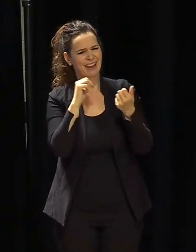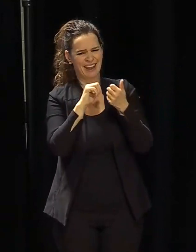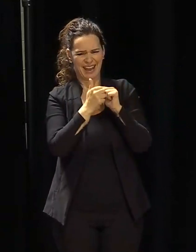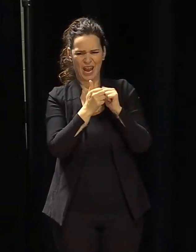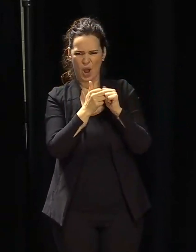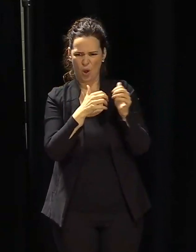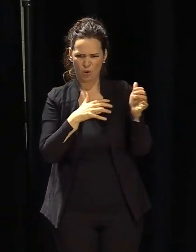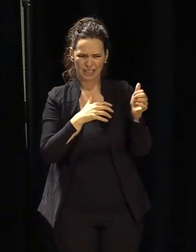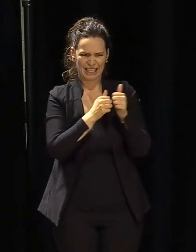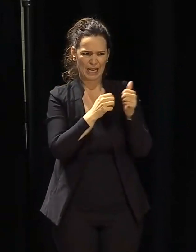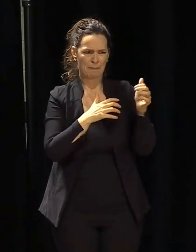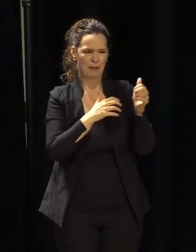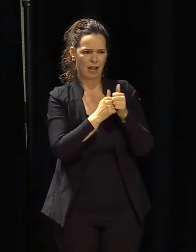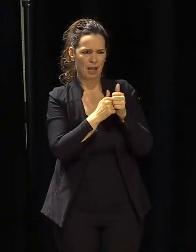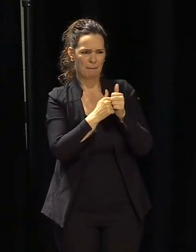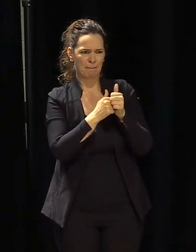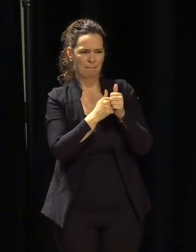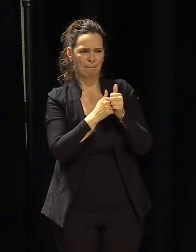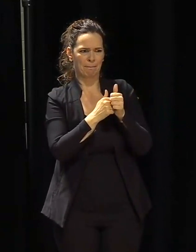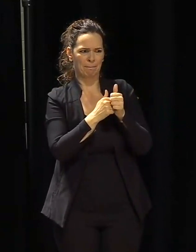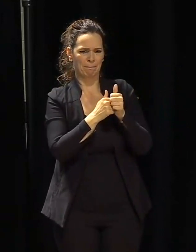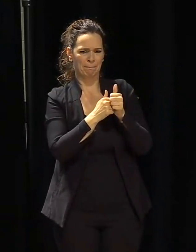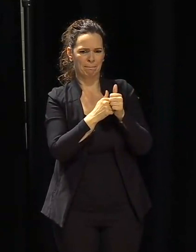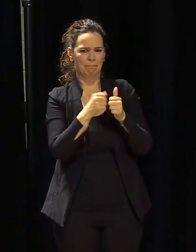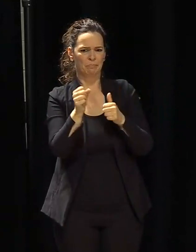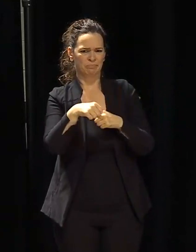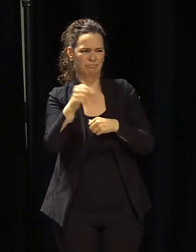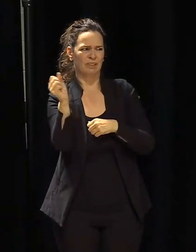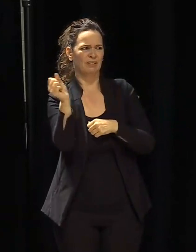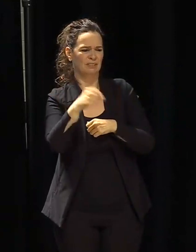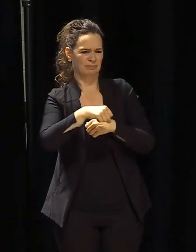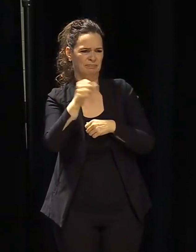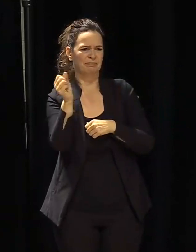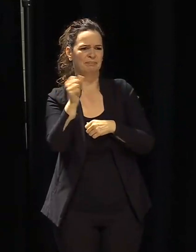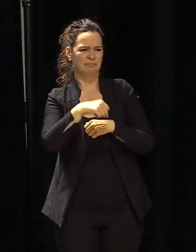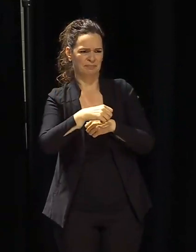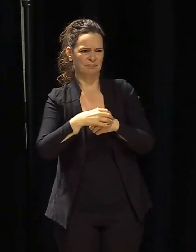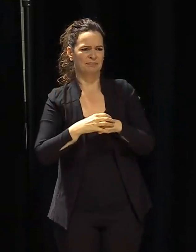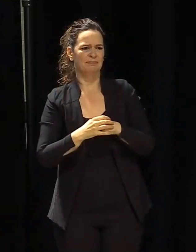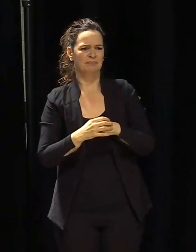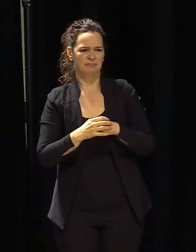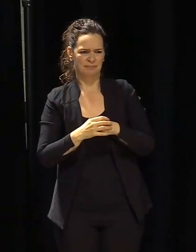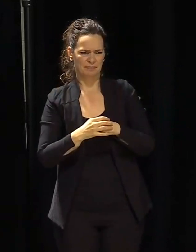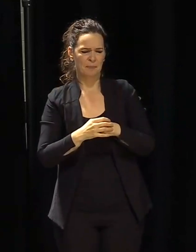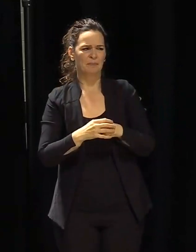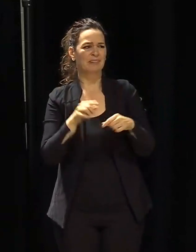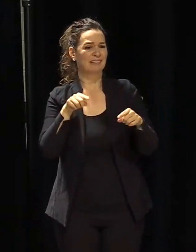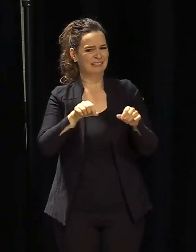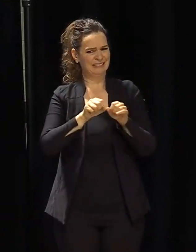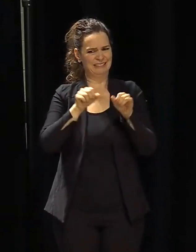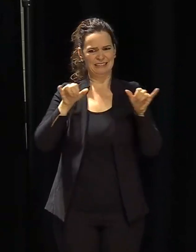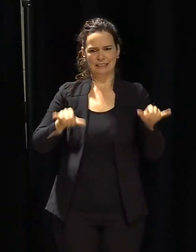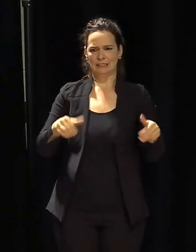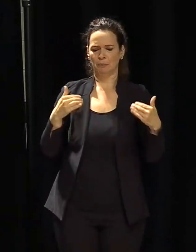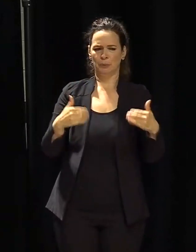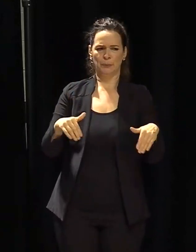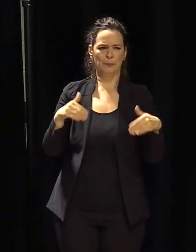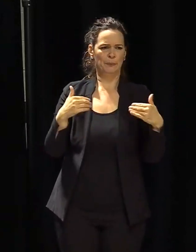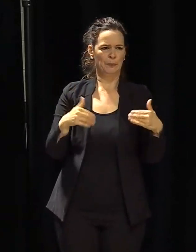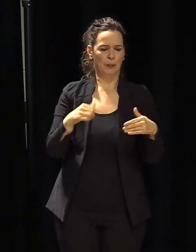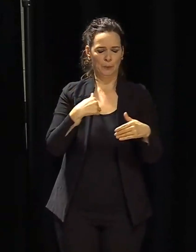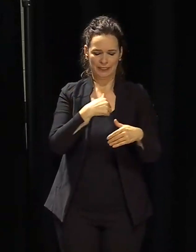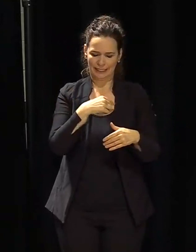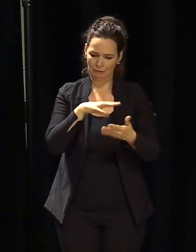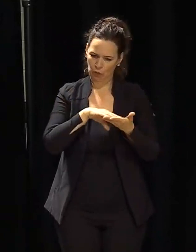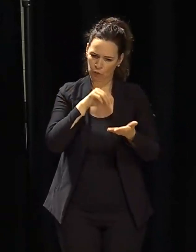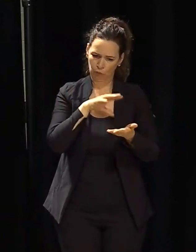up? It is backed up. I mean, the whole system's strained. And so by us doing what